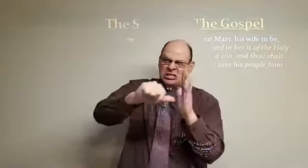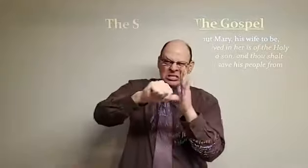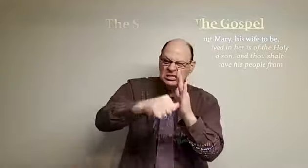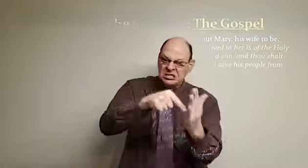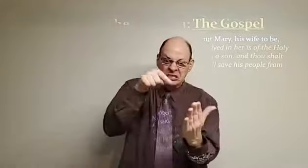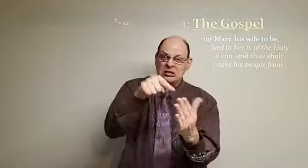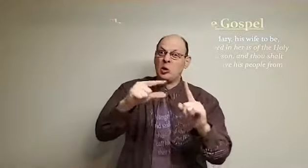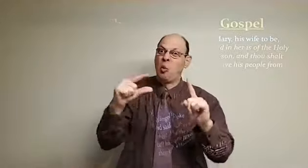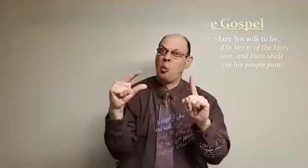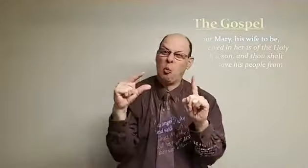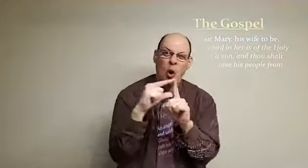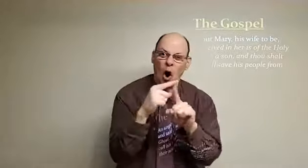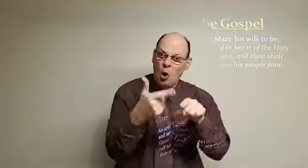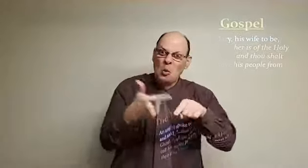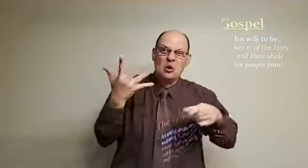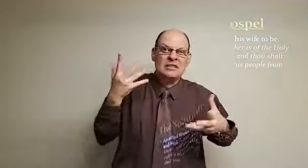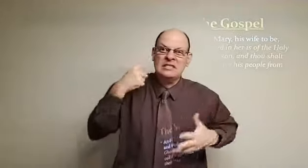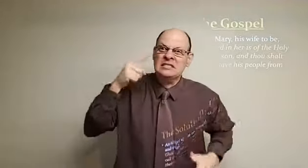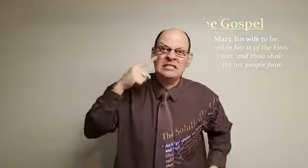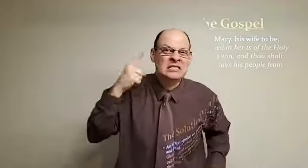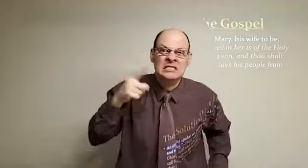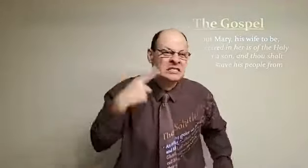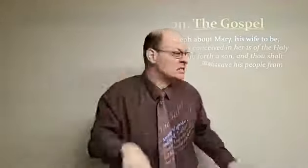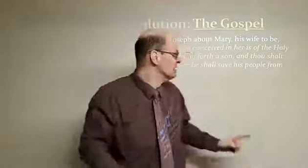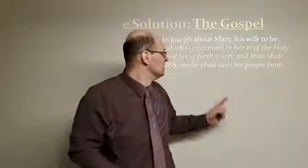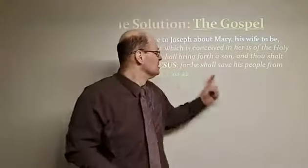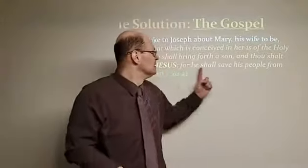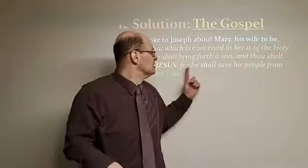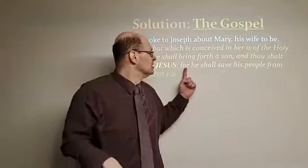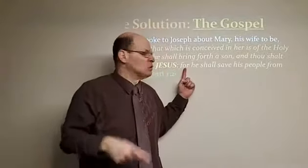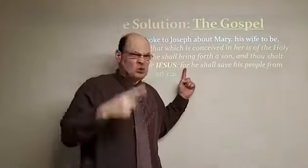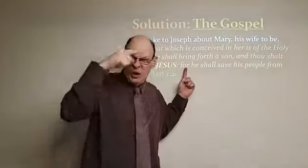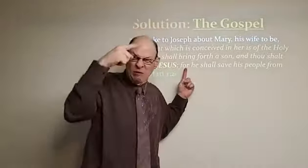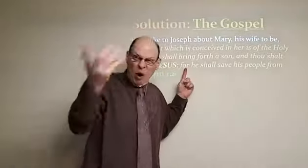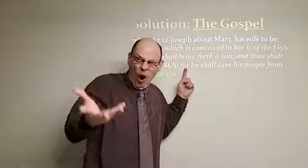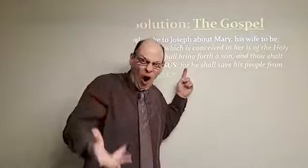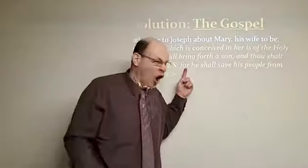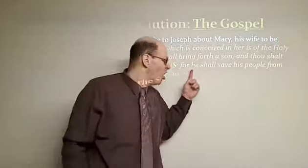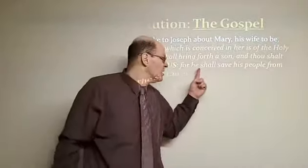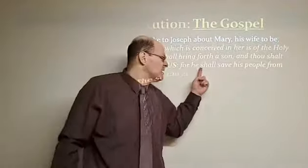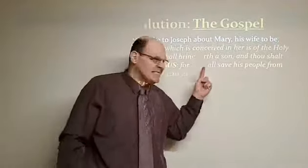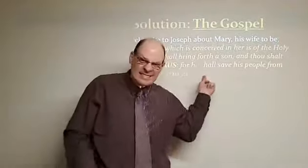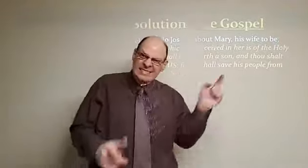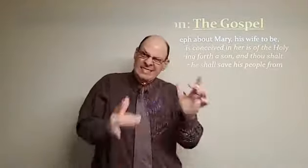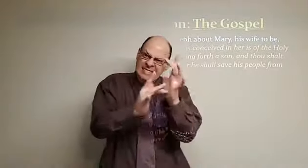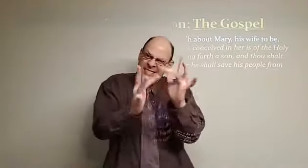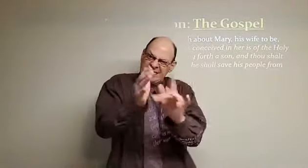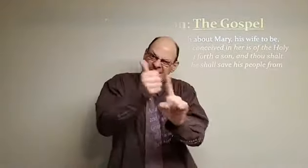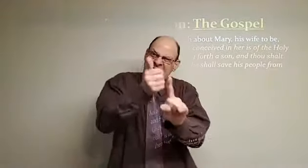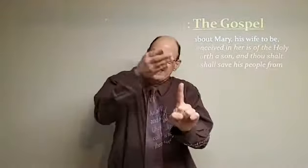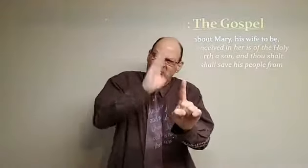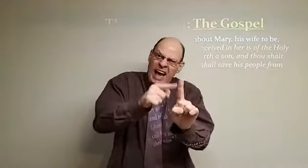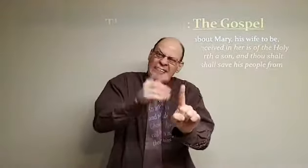letters in the scripture you can find it and it was a serious thing it said for he shall save his people